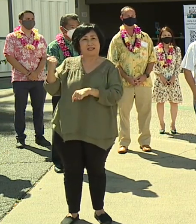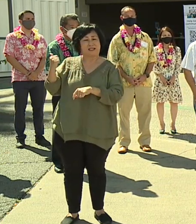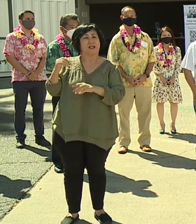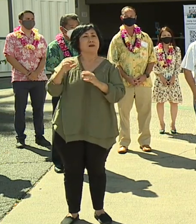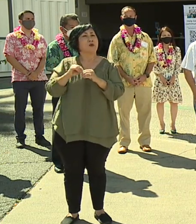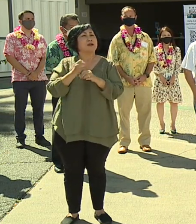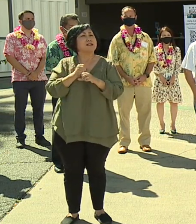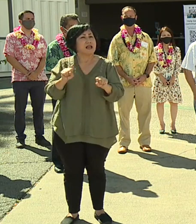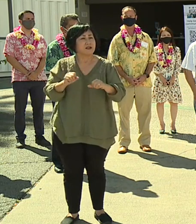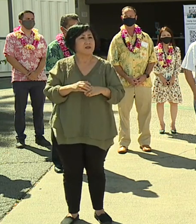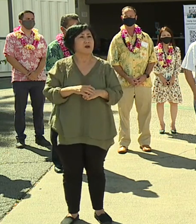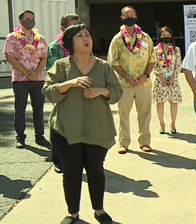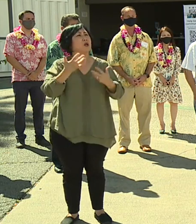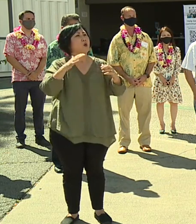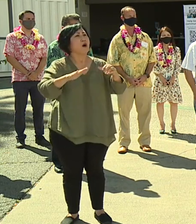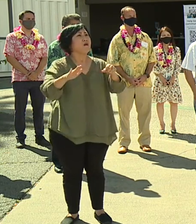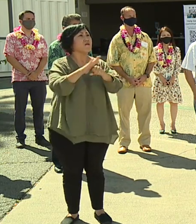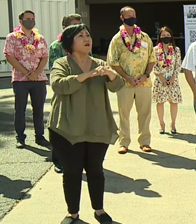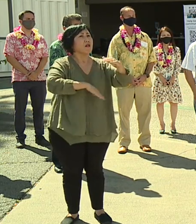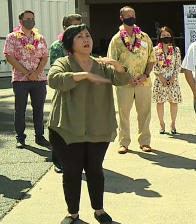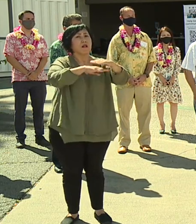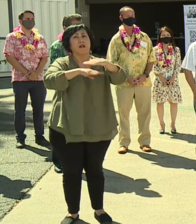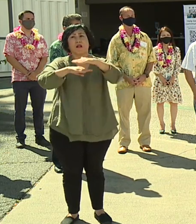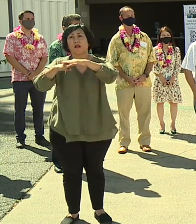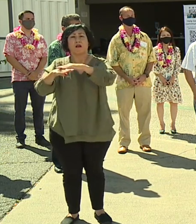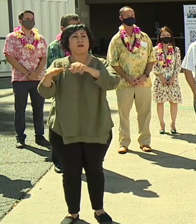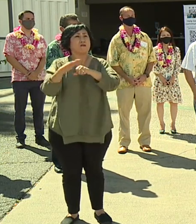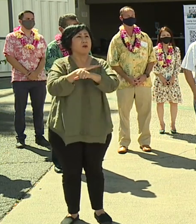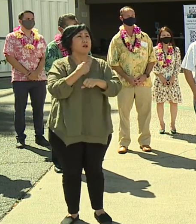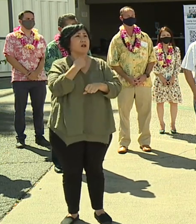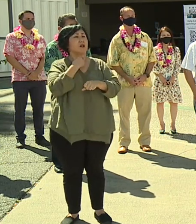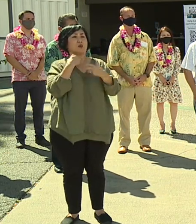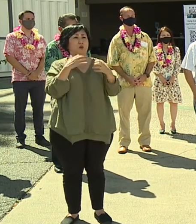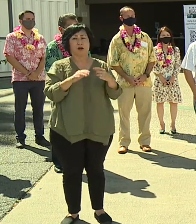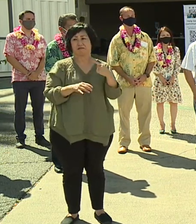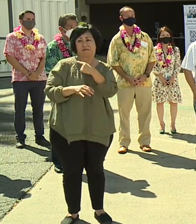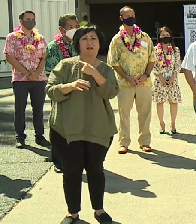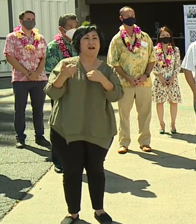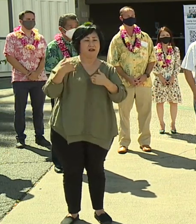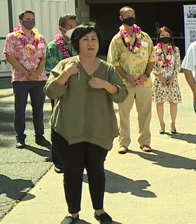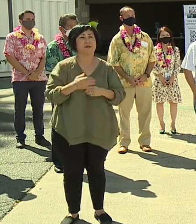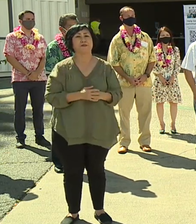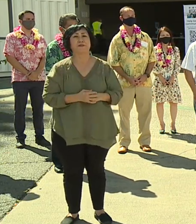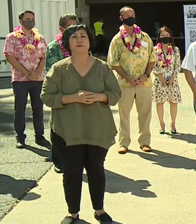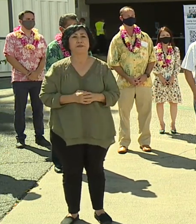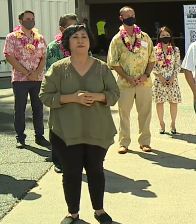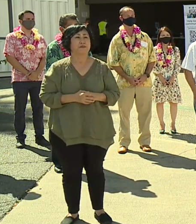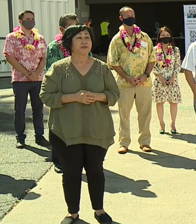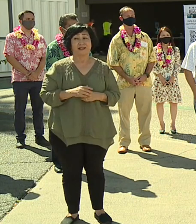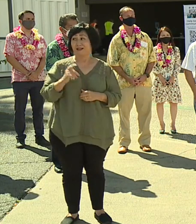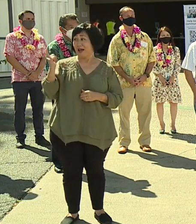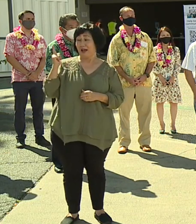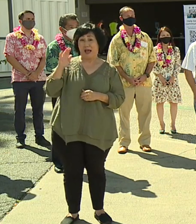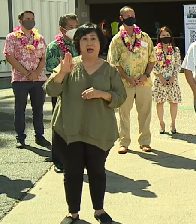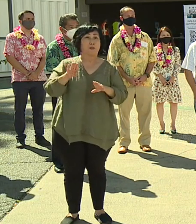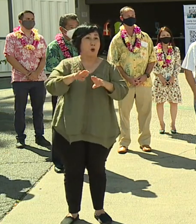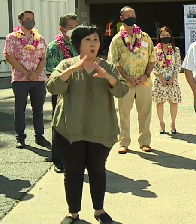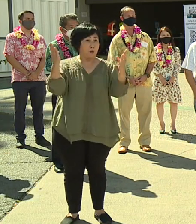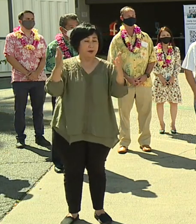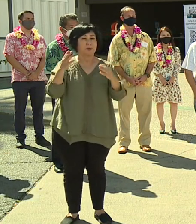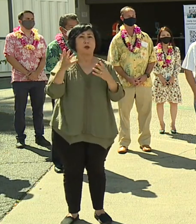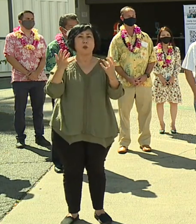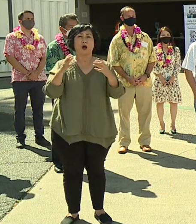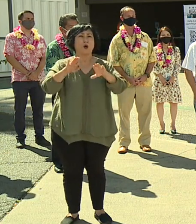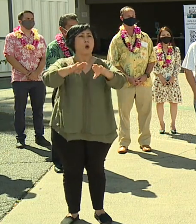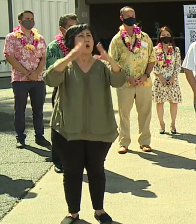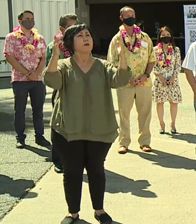safer, but not maxing out our local lab capacity. Initially, as this lab opens up, we want to make